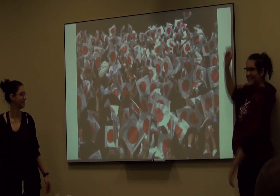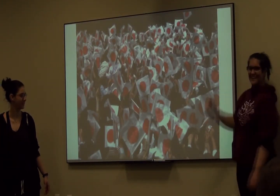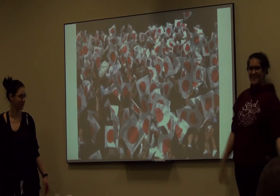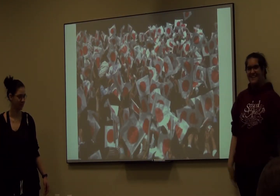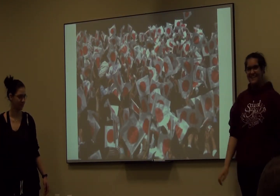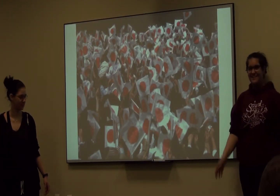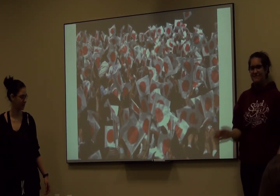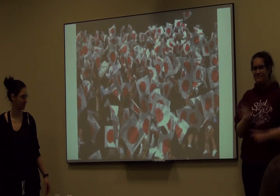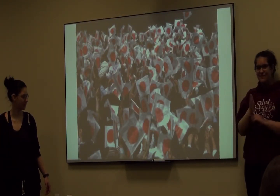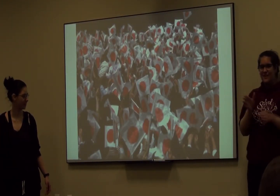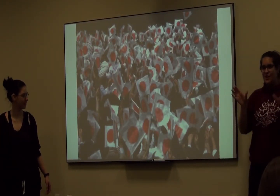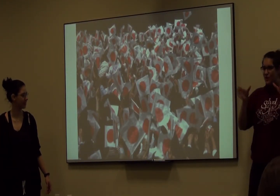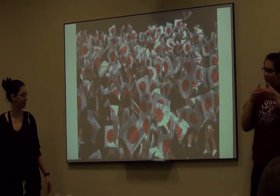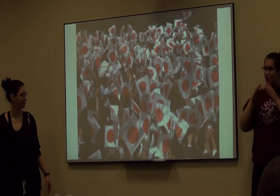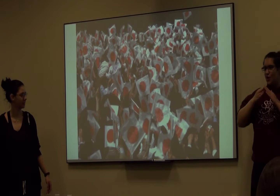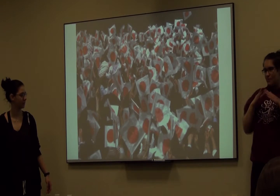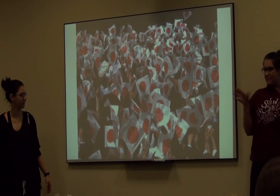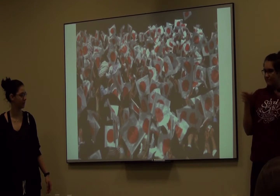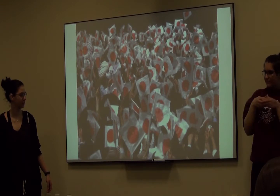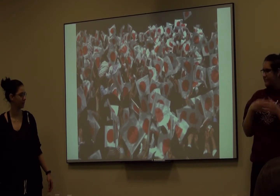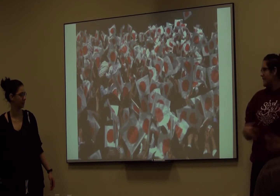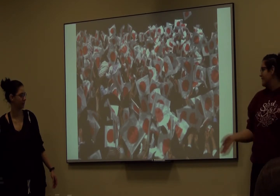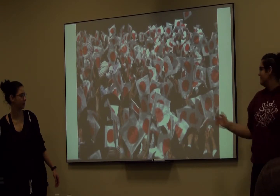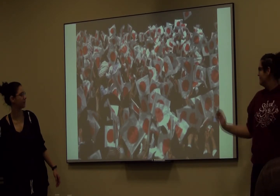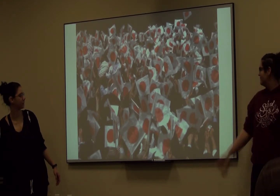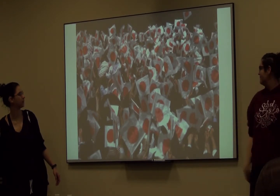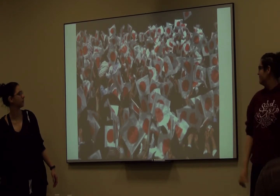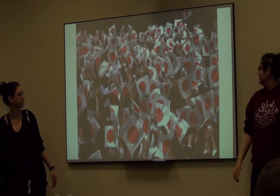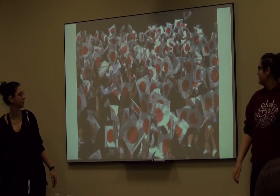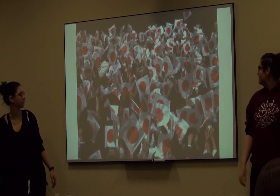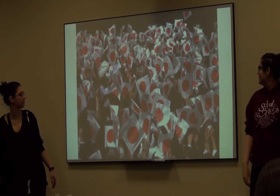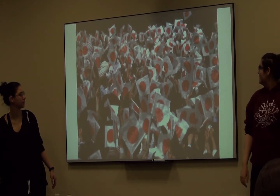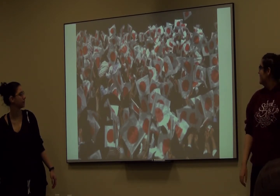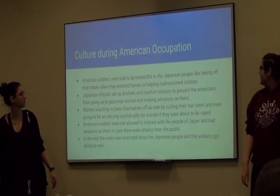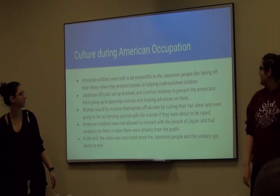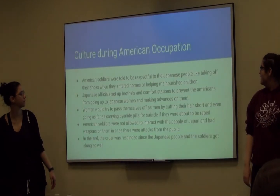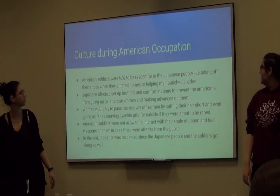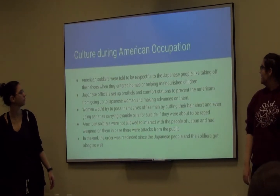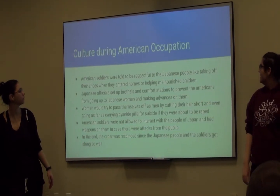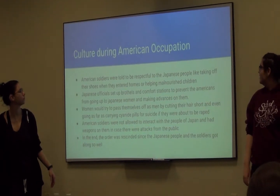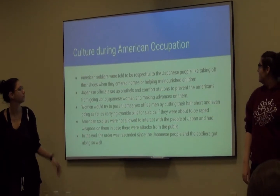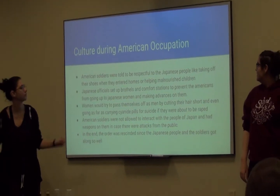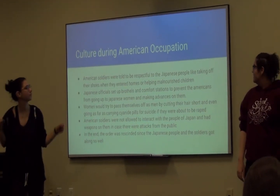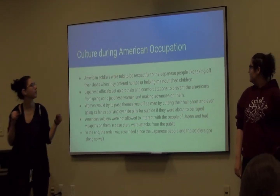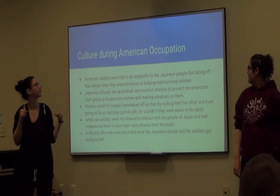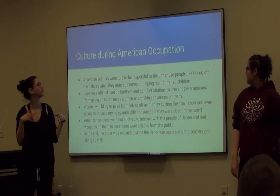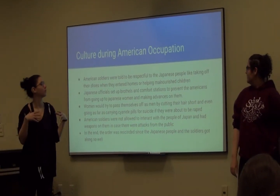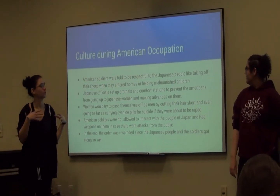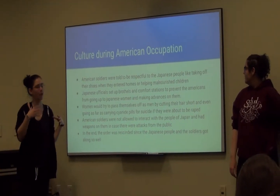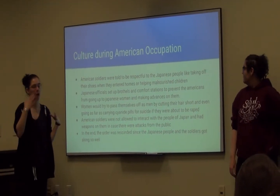Some more imagery of the collective culture of Japan. Everybody has the Japanese flag out.